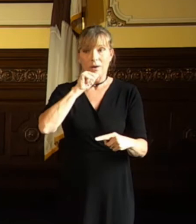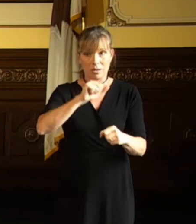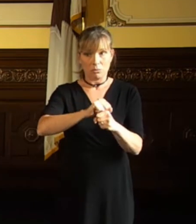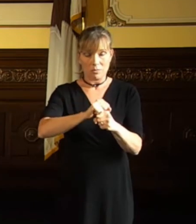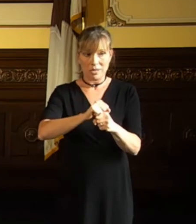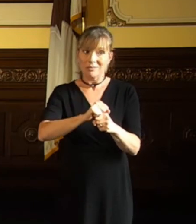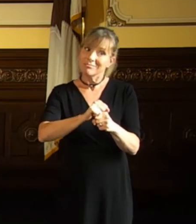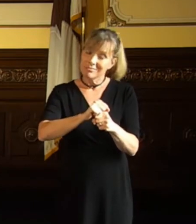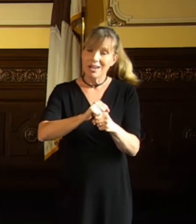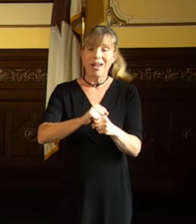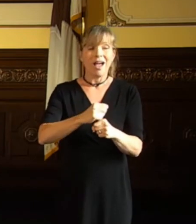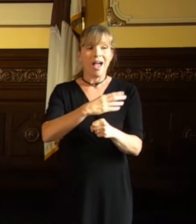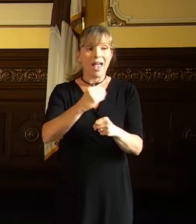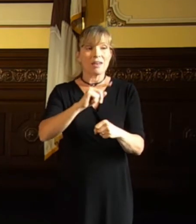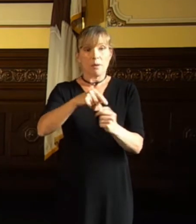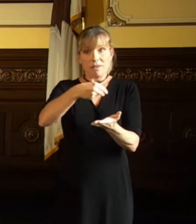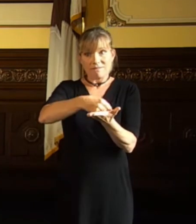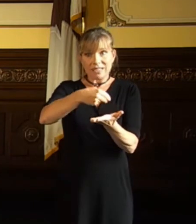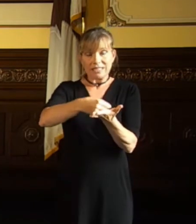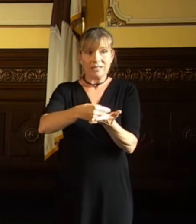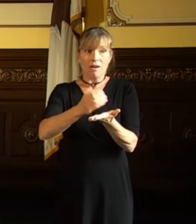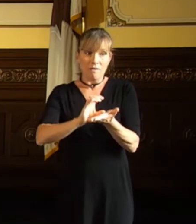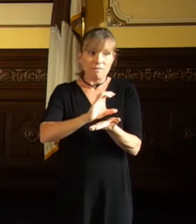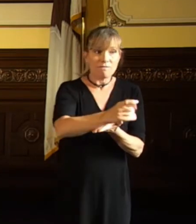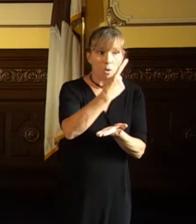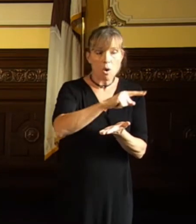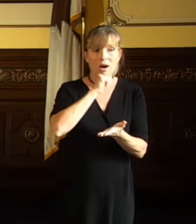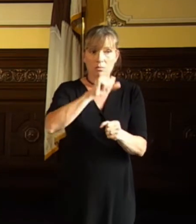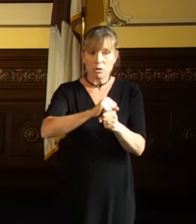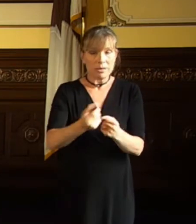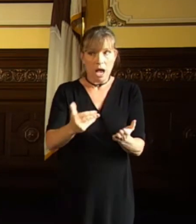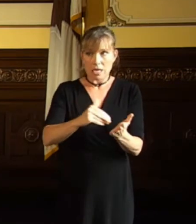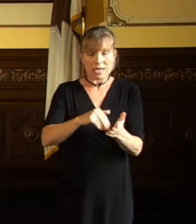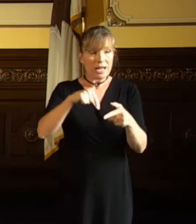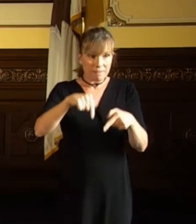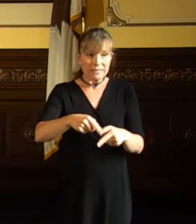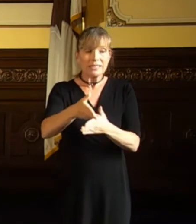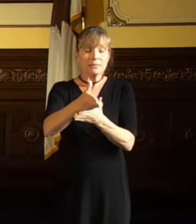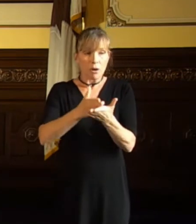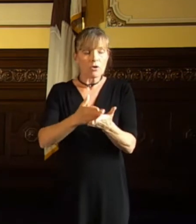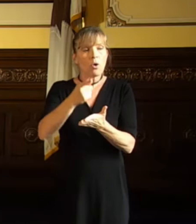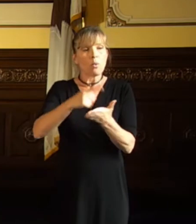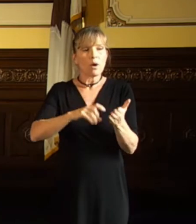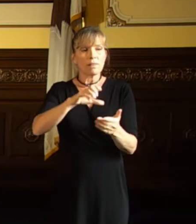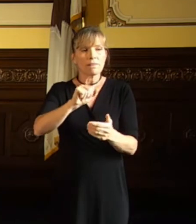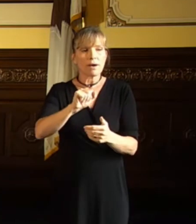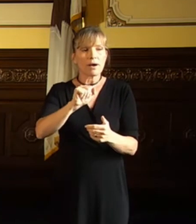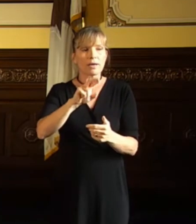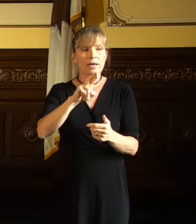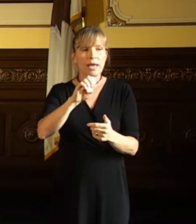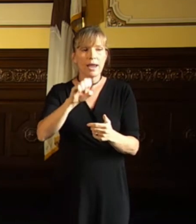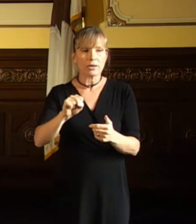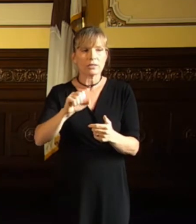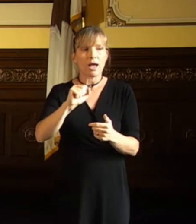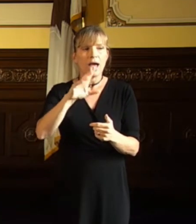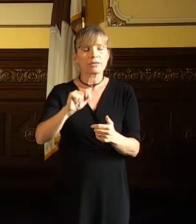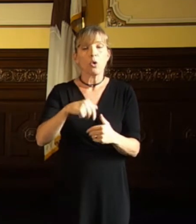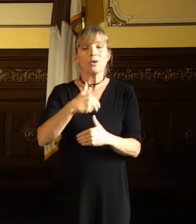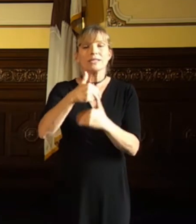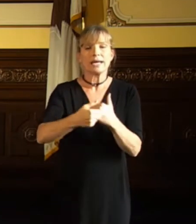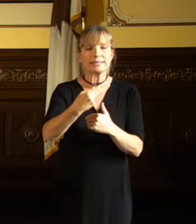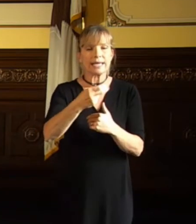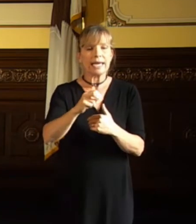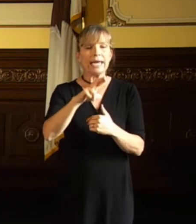in particular, and about the funding of unemployment, again, this is part of what the CARES Act, or this next HEROES